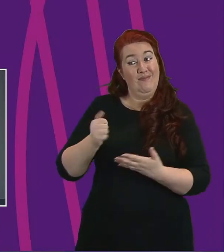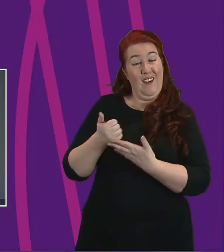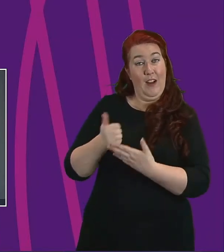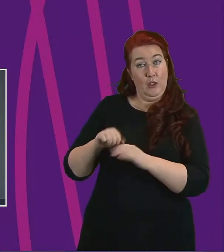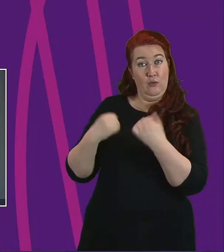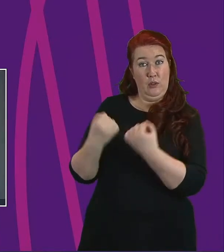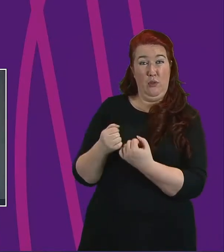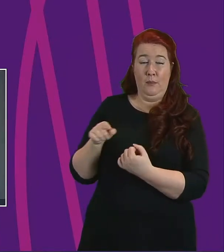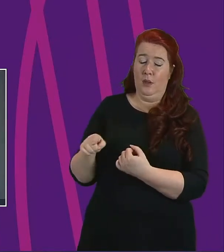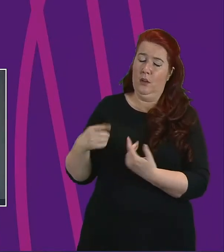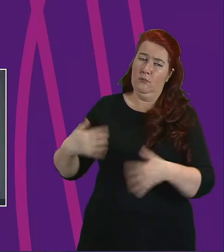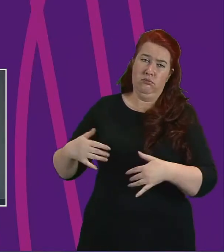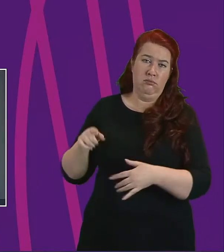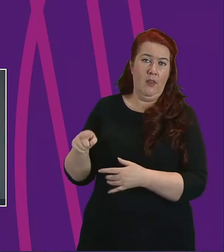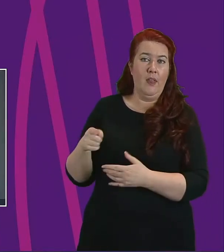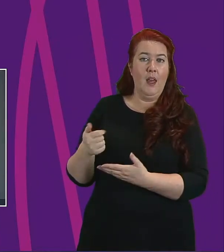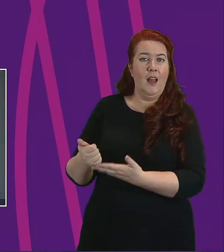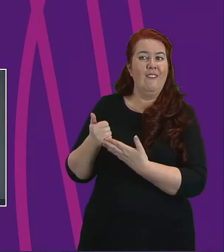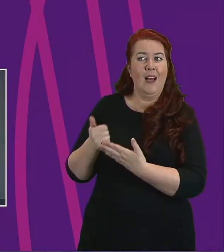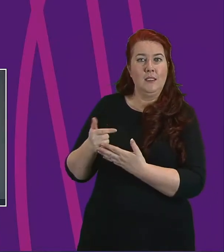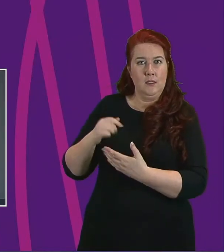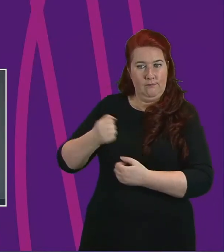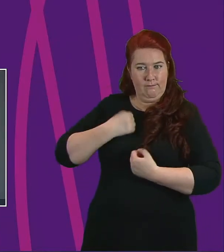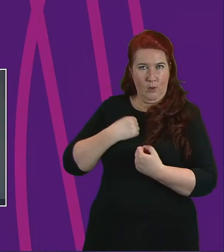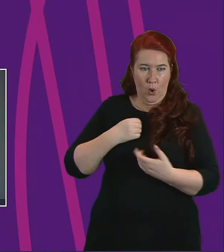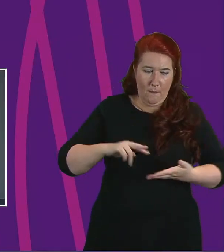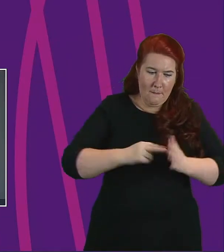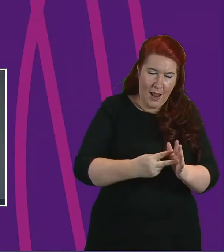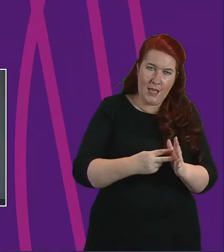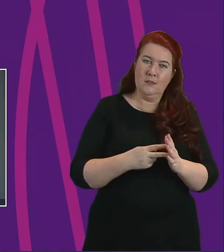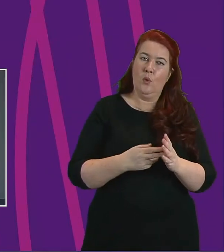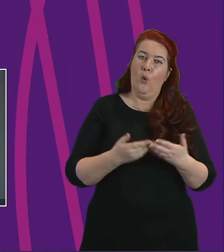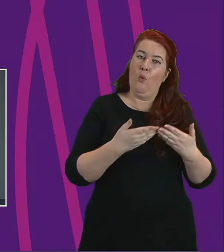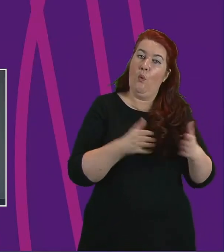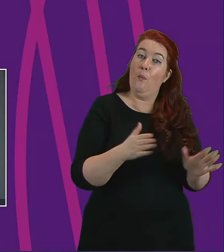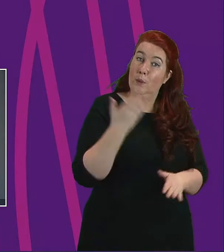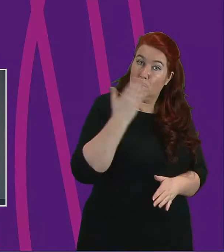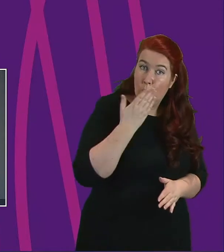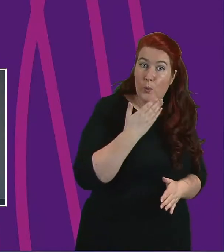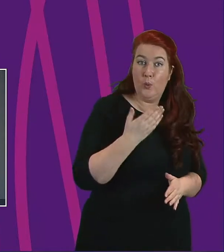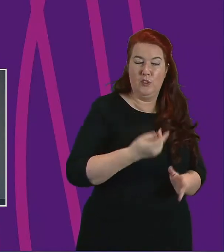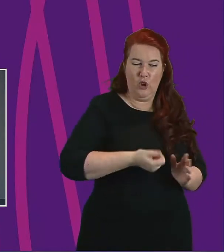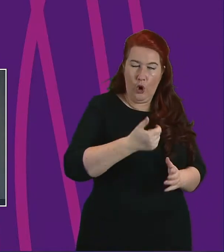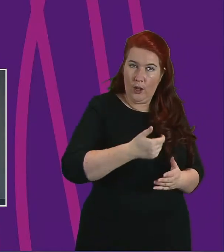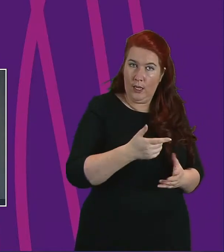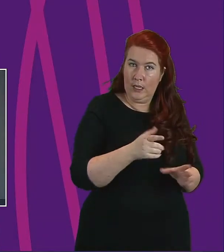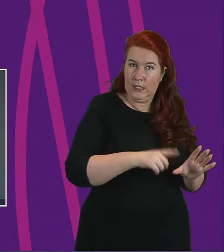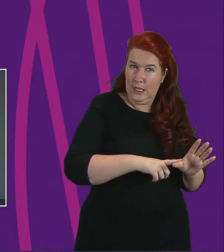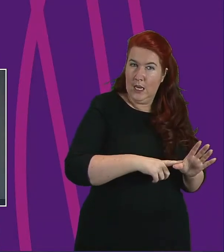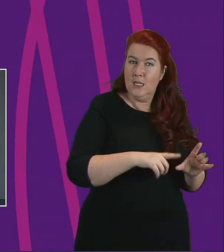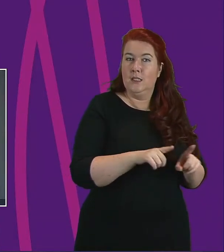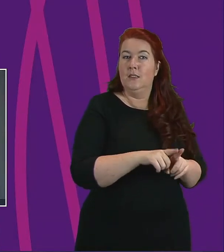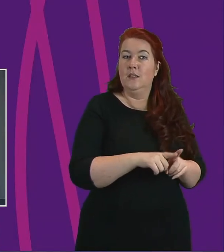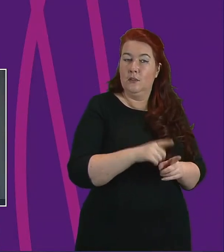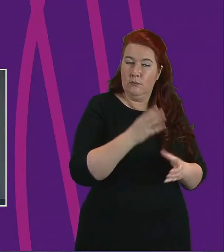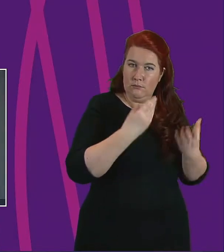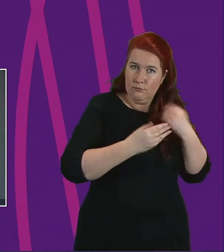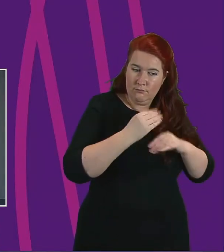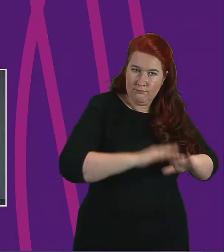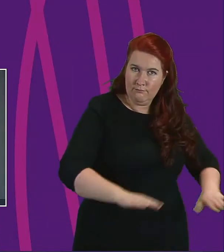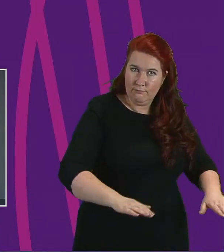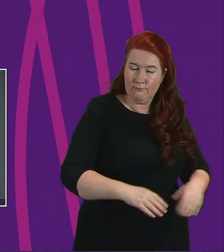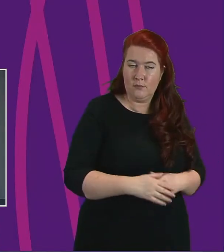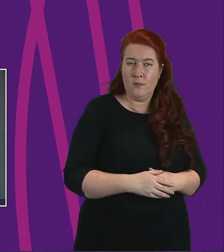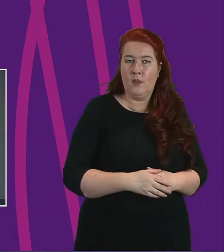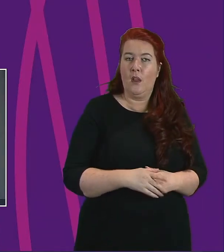advise us on our strategy for reopening schools and early learning and childcare settings. The majority view of the Advisory Group